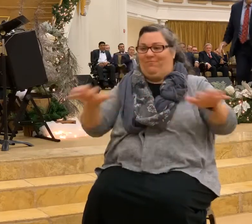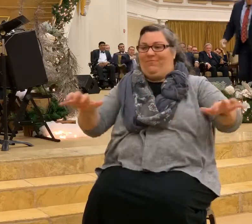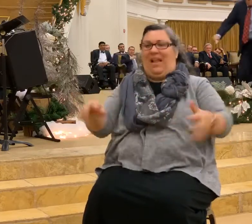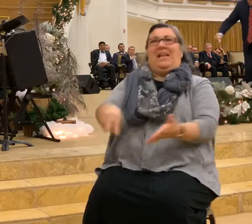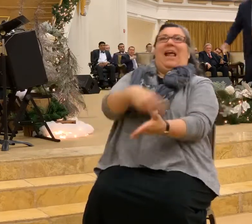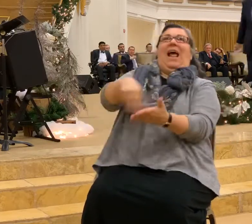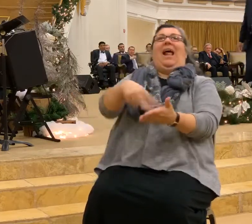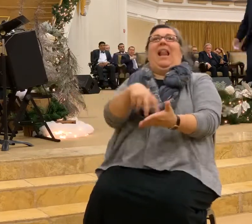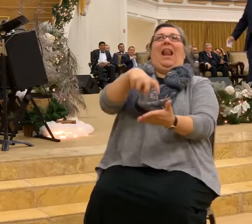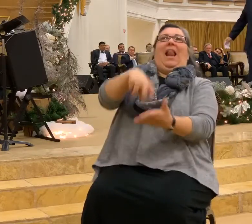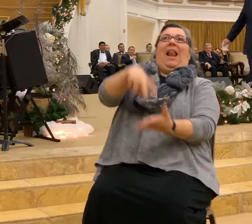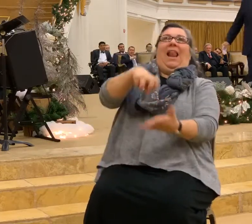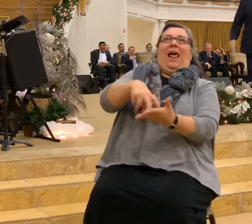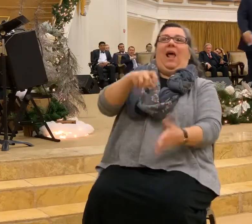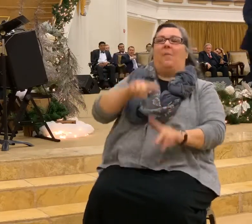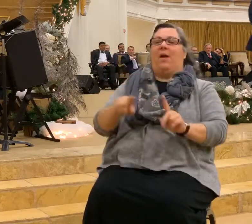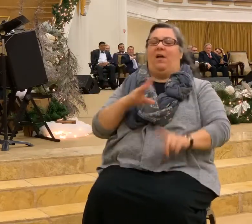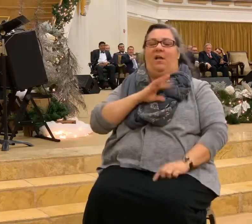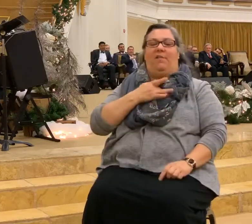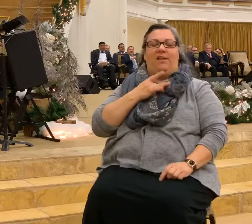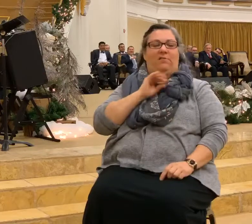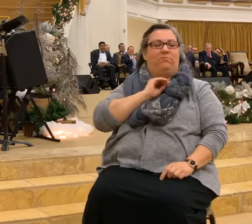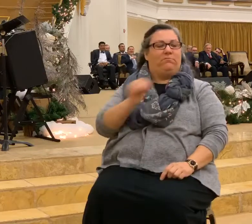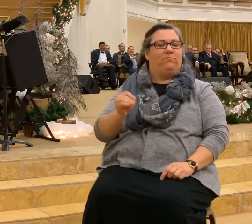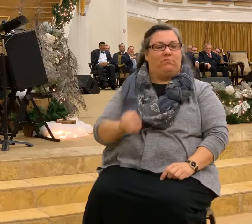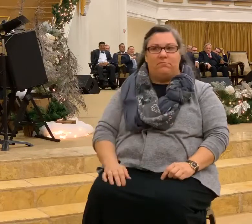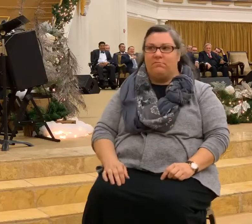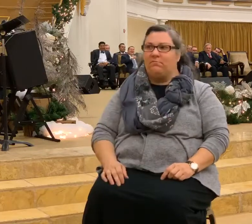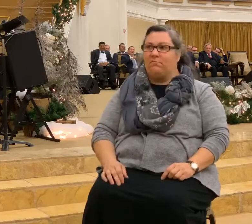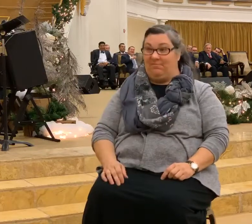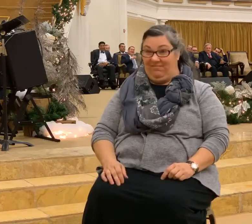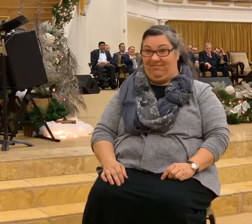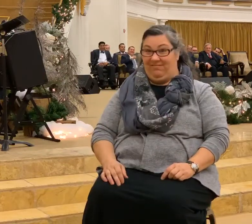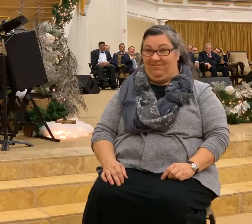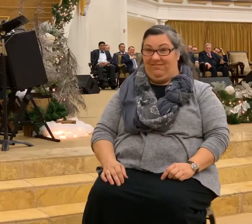no. And you didn't feel nothing.